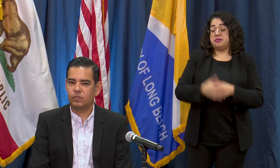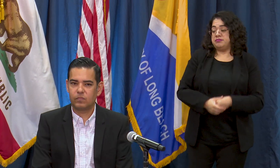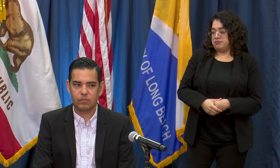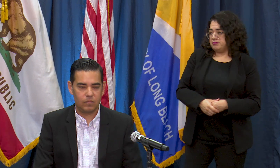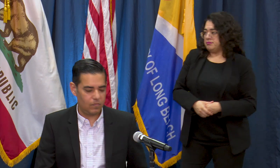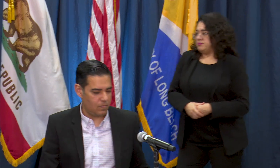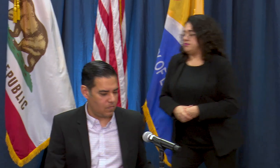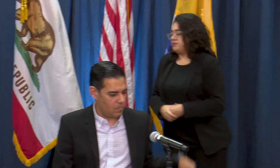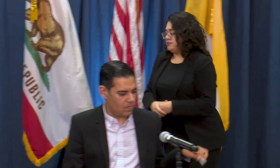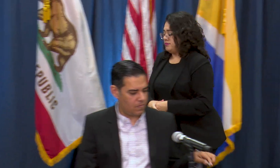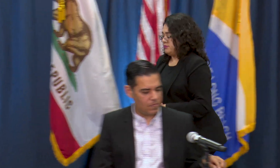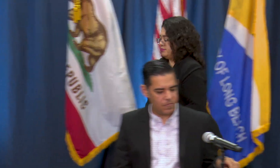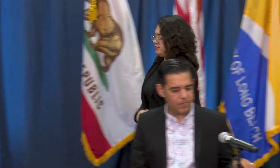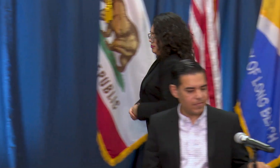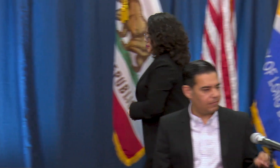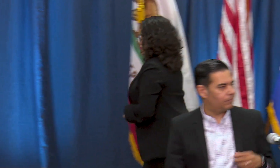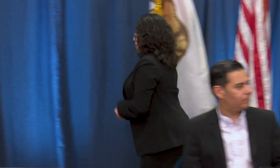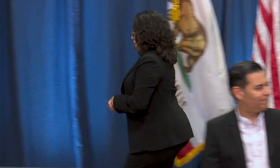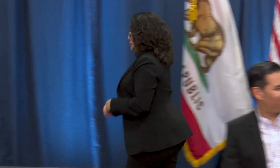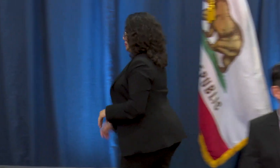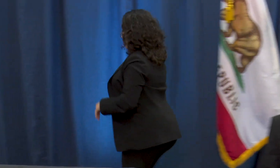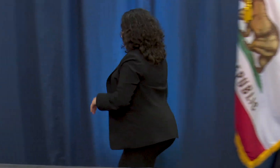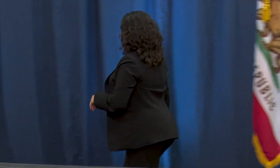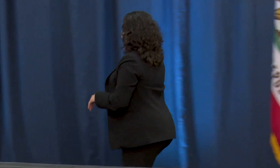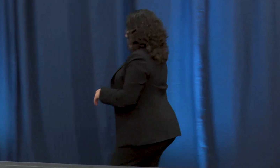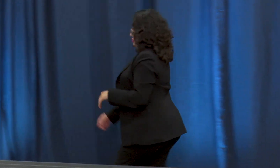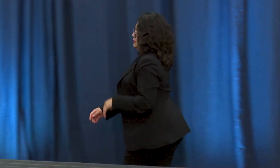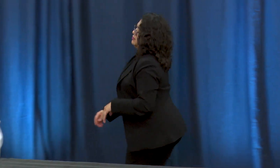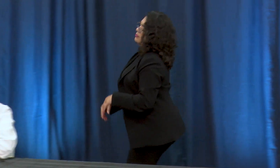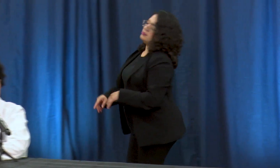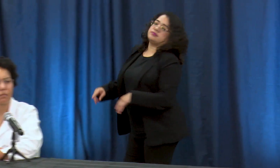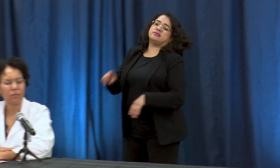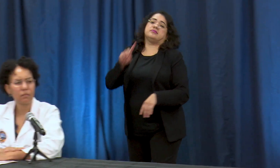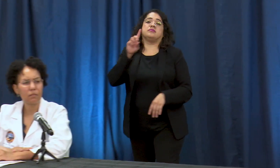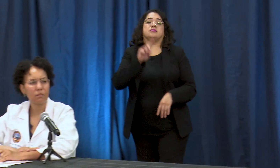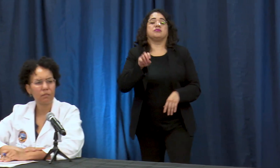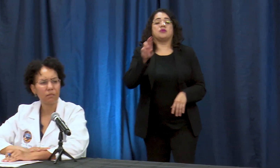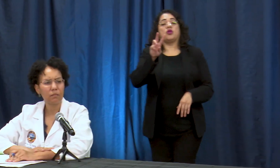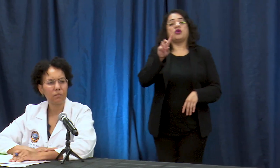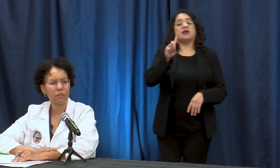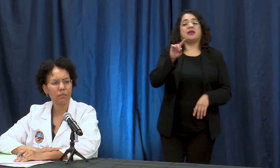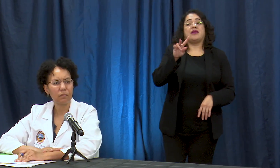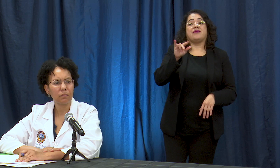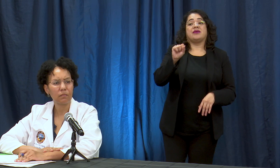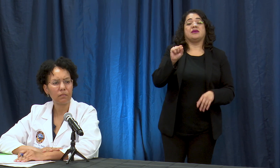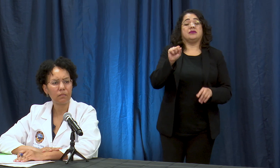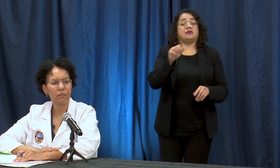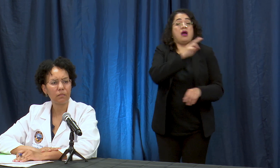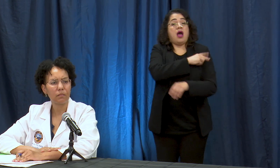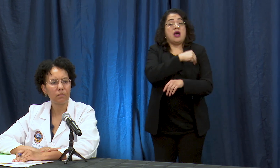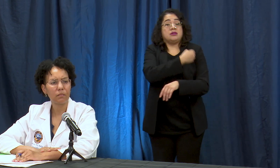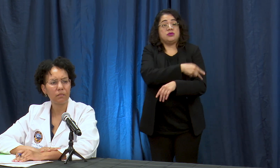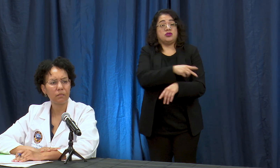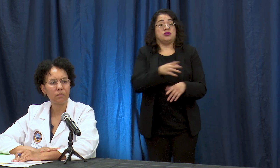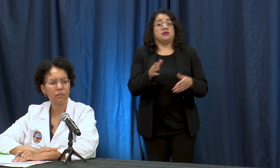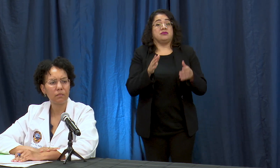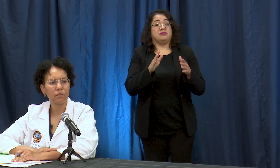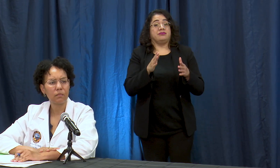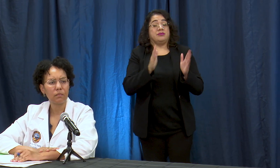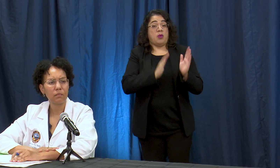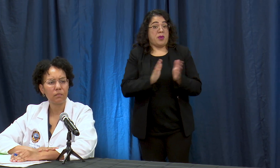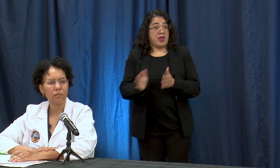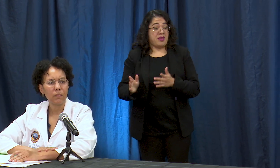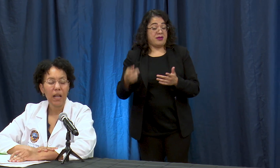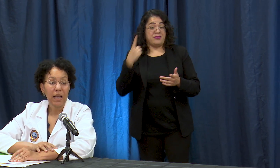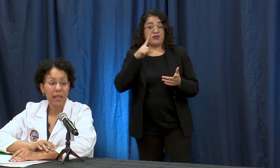our preparation within the city here, are hospitals and clinics prepared with personal protective equipment and ventilators should we see a spike